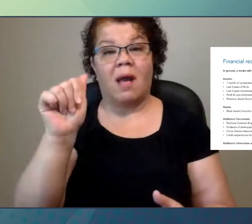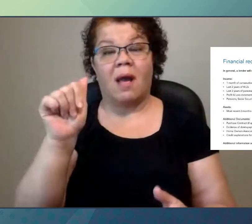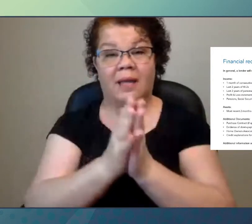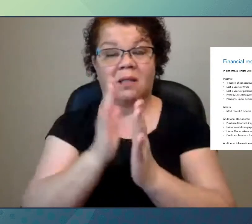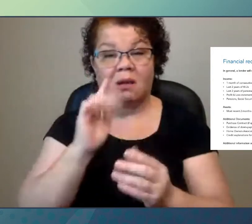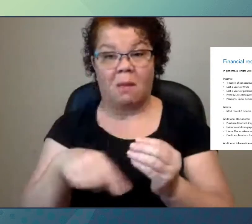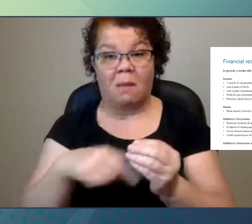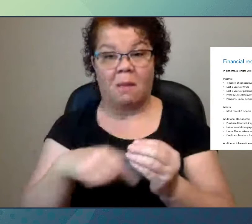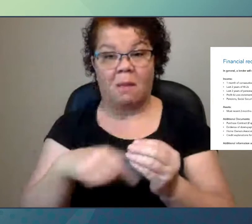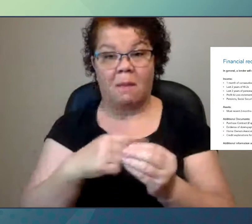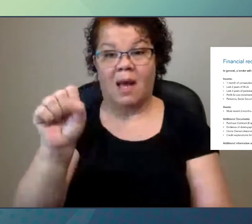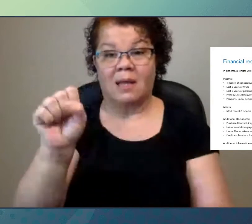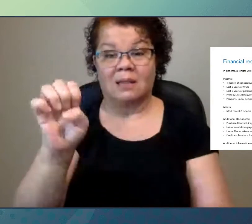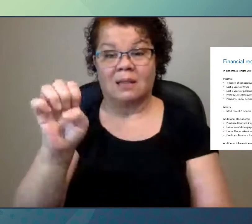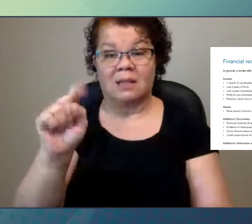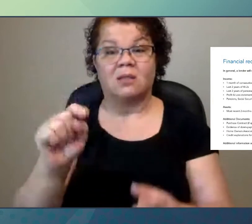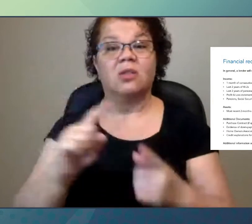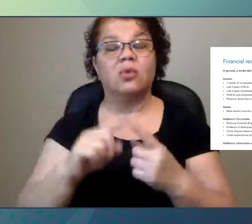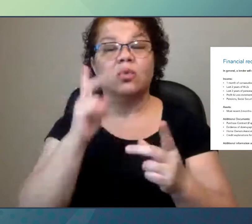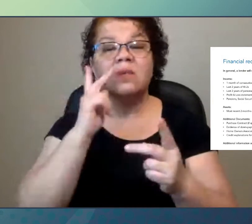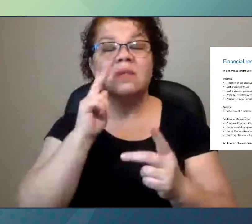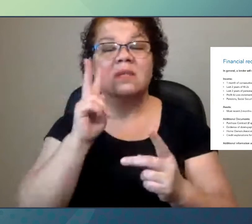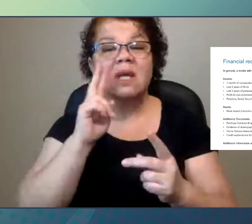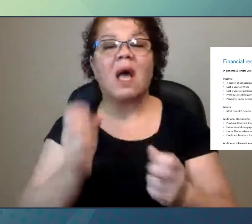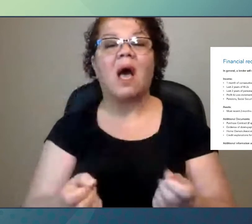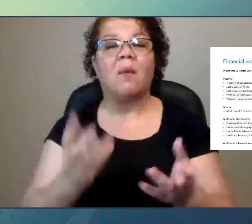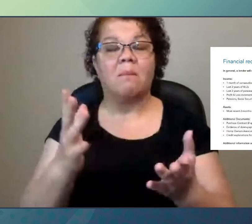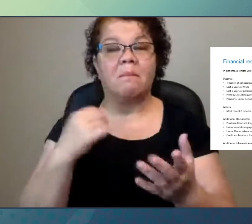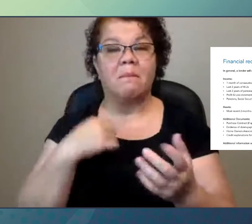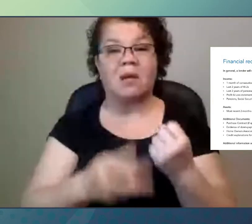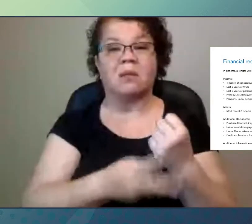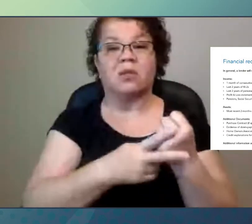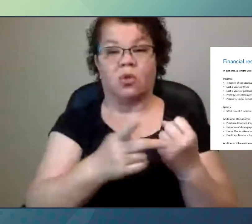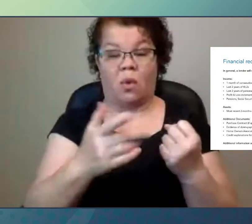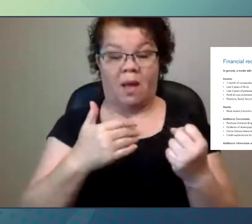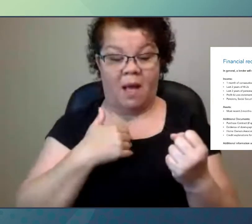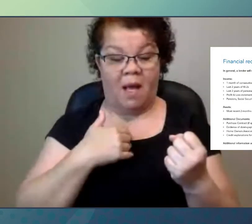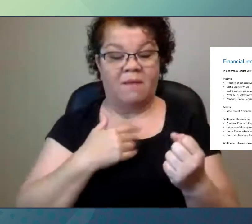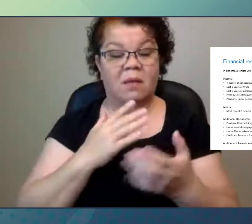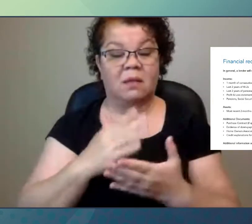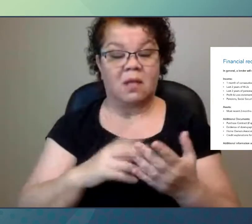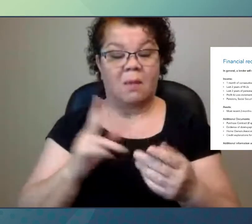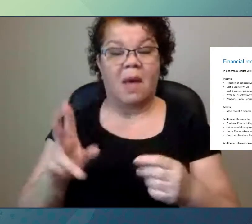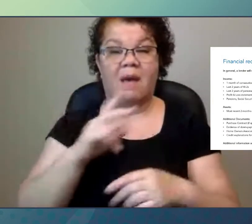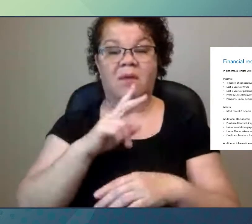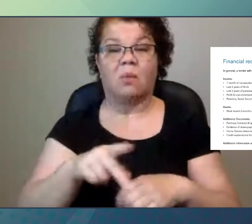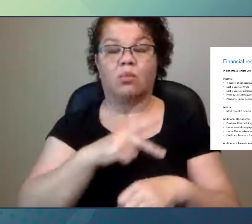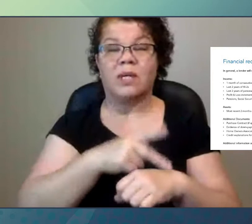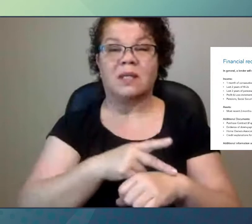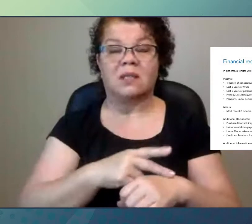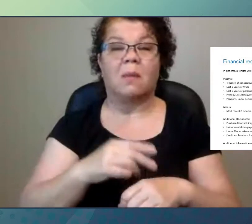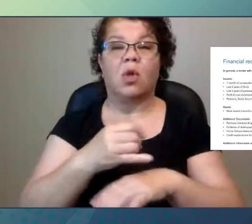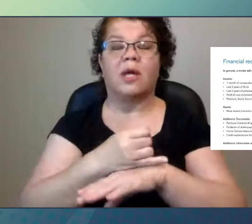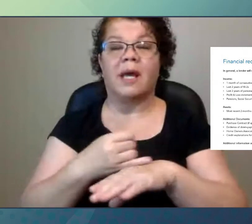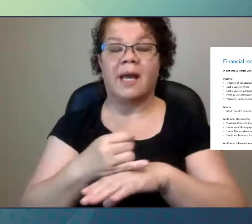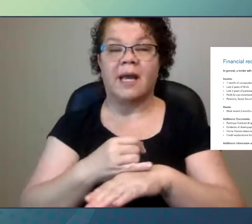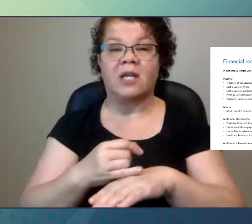in reserves you have. Most lenders have principal, interest, taxes, and insurance payment reserve